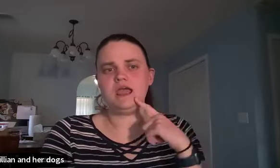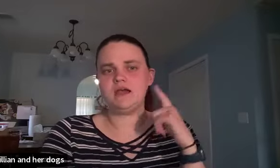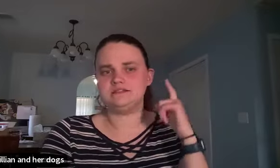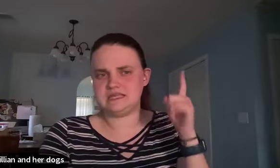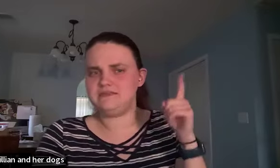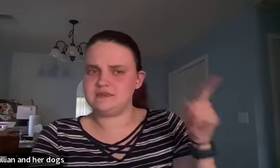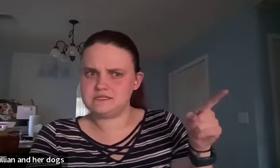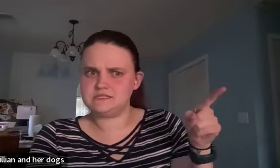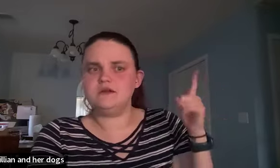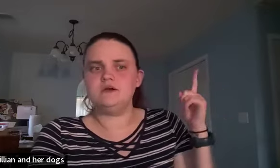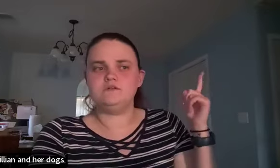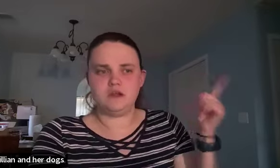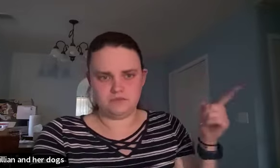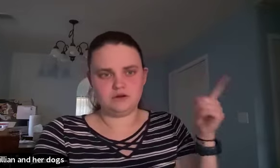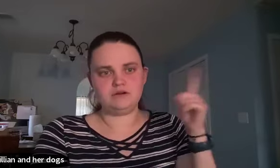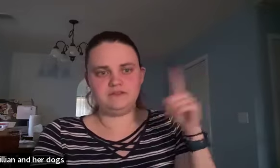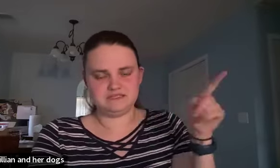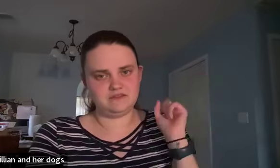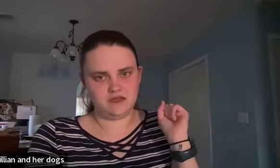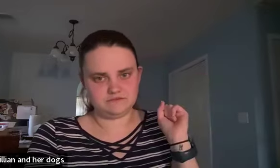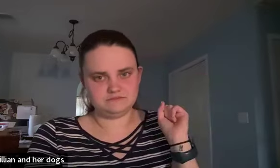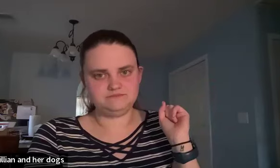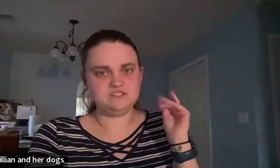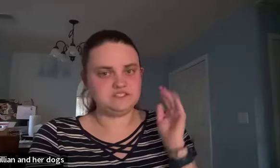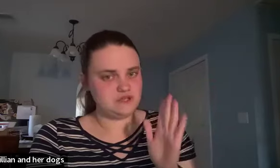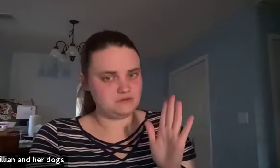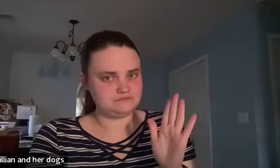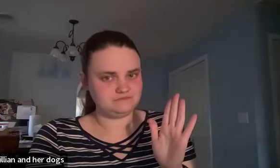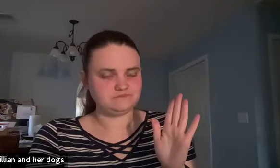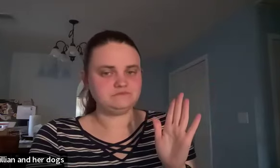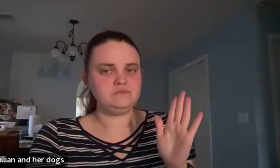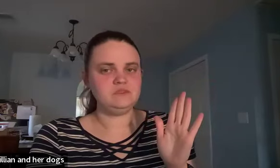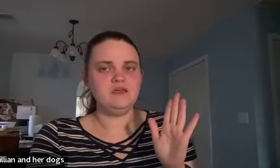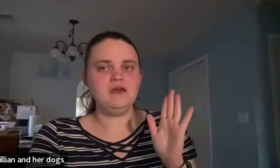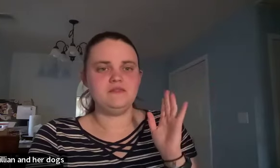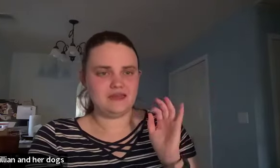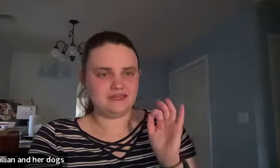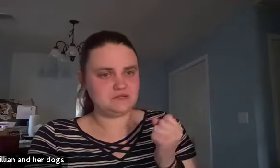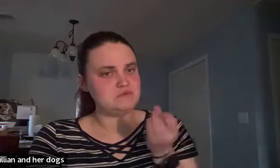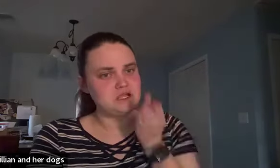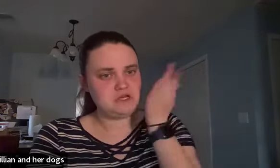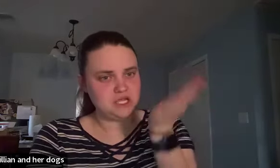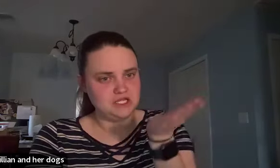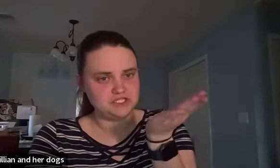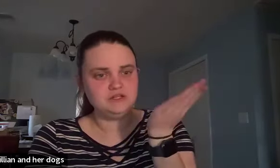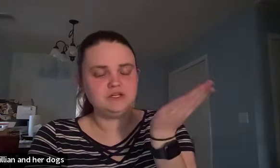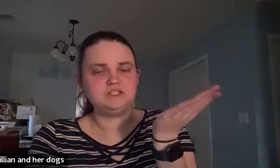I say this number and things like that? So that's my recommendation.